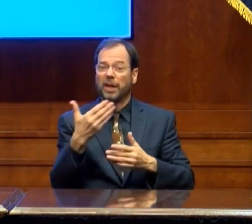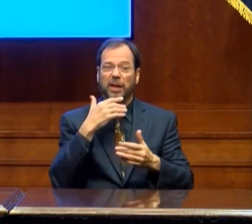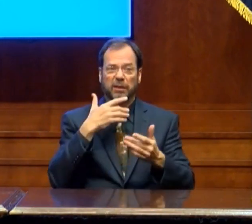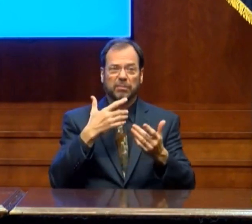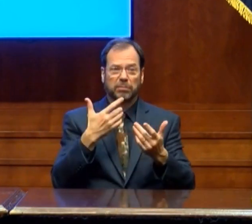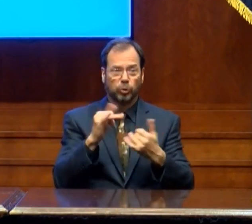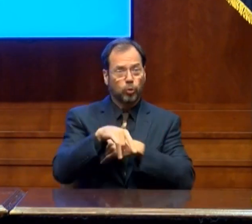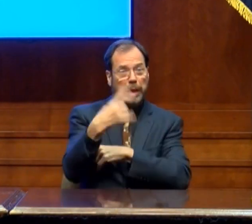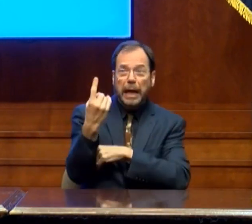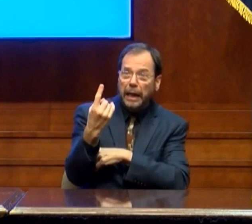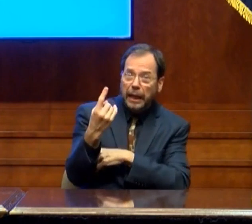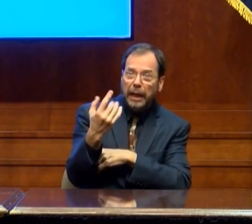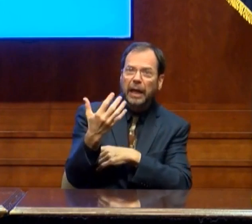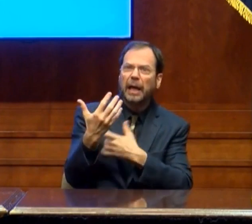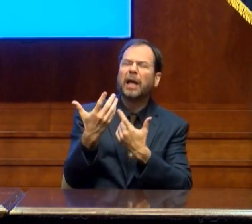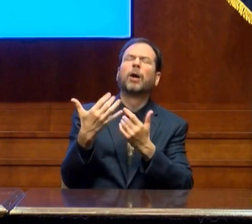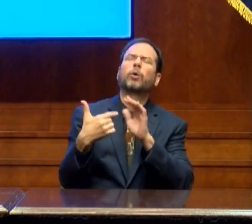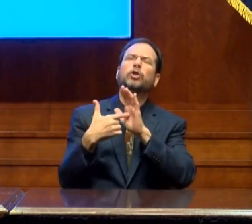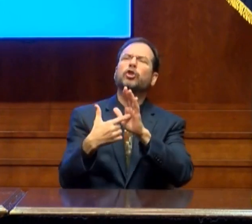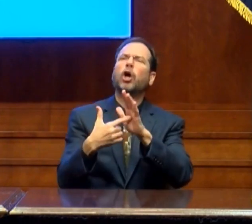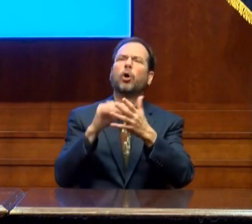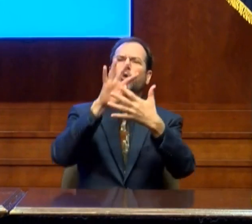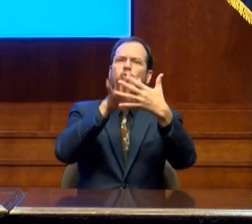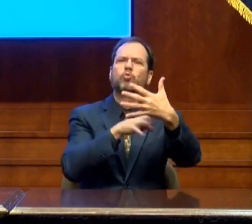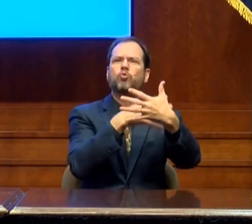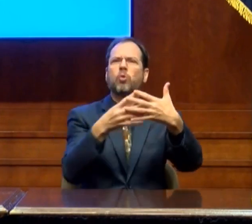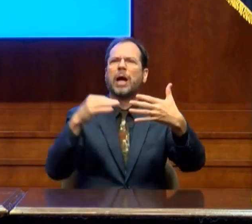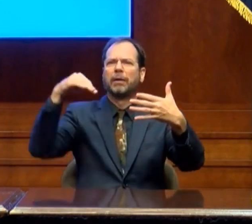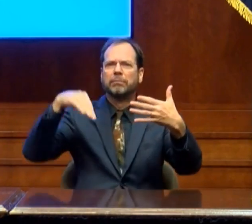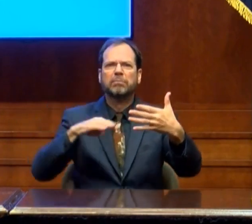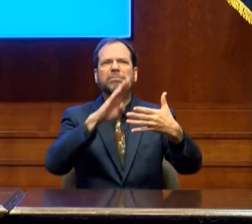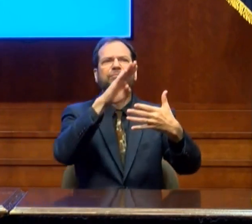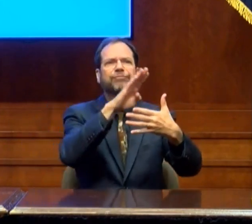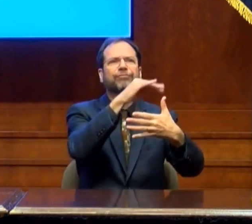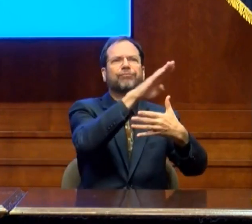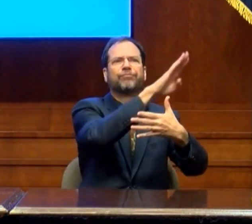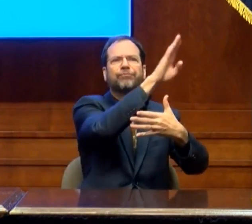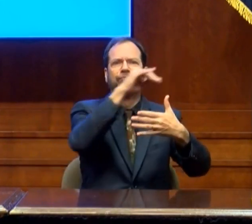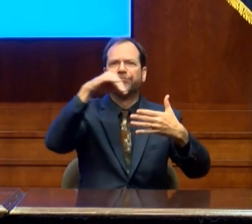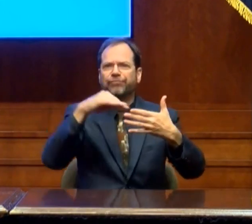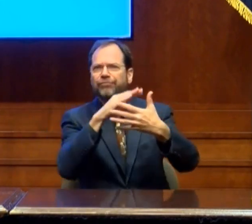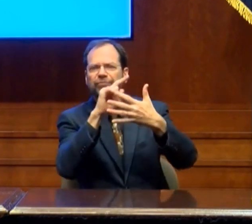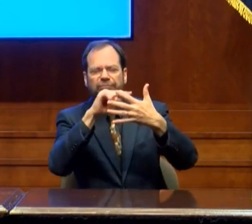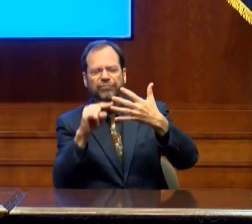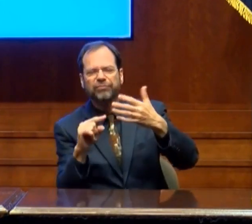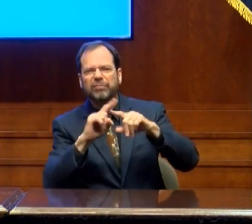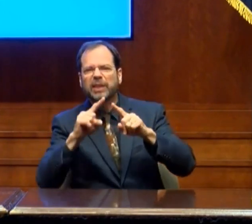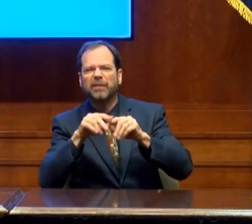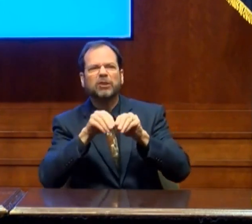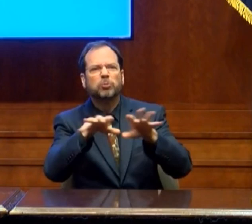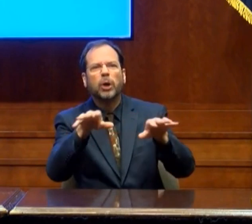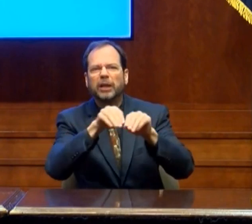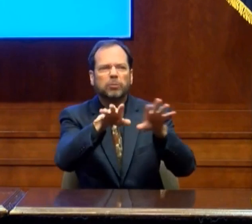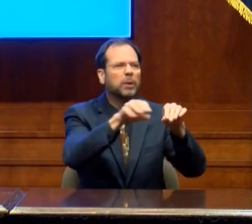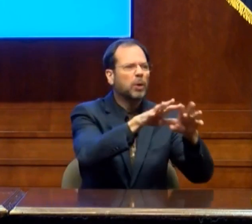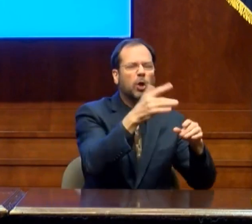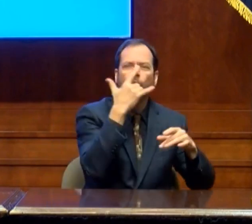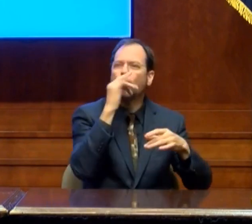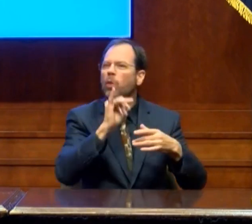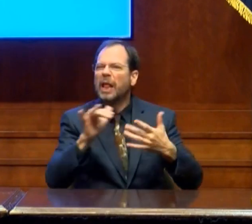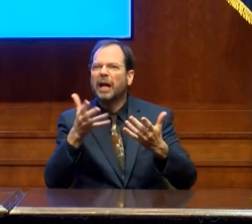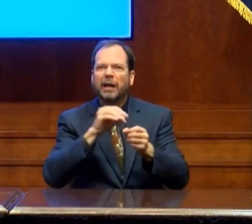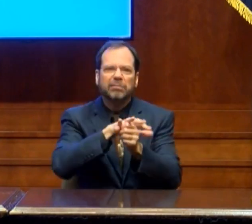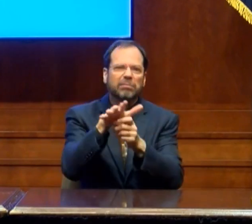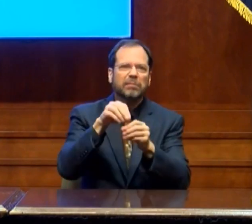today is to show you a little bit more graphically about what the spread of the coronavirus looks